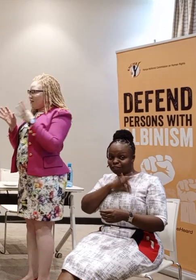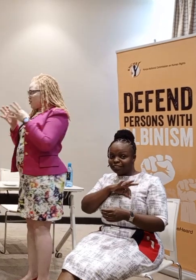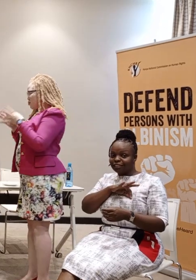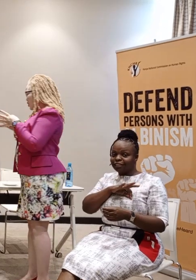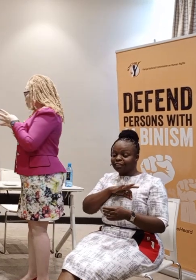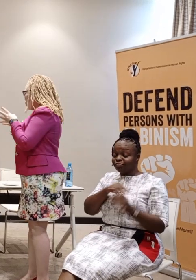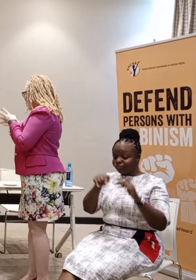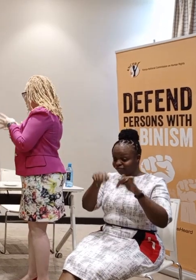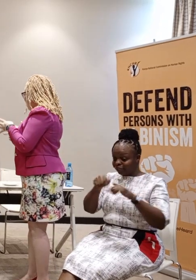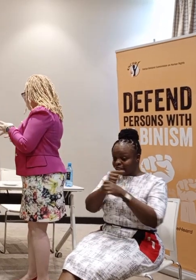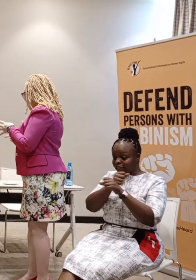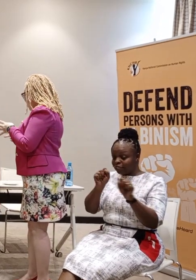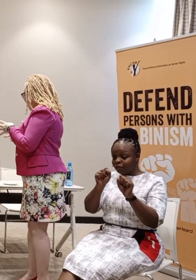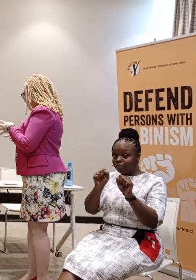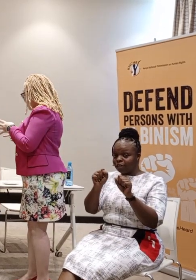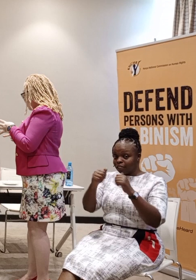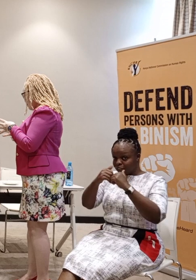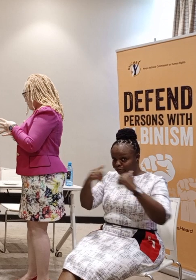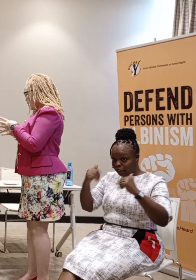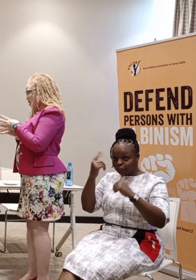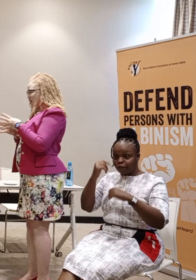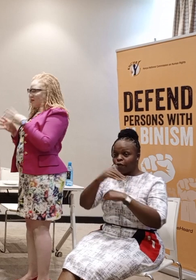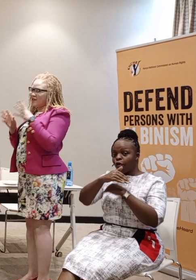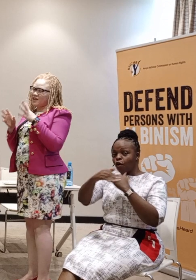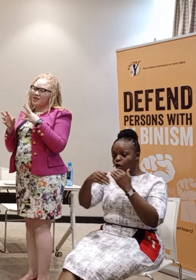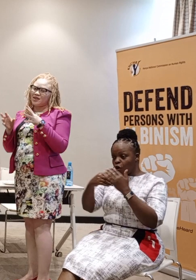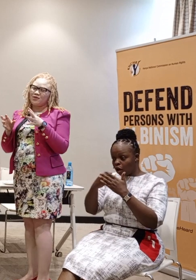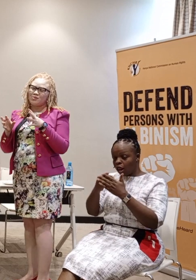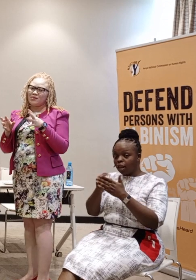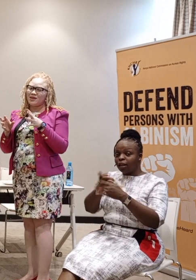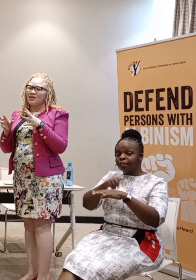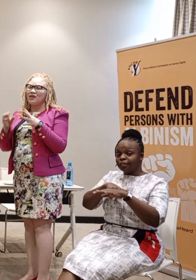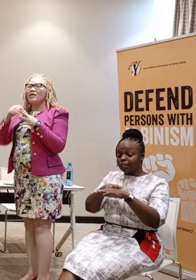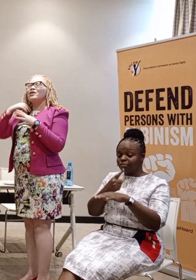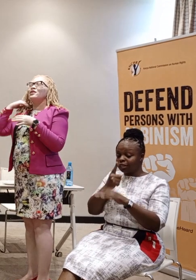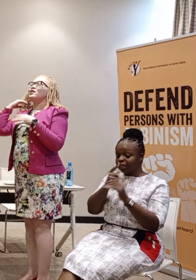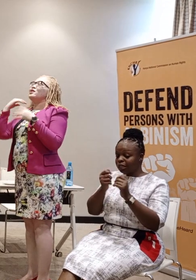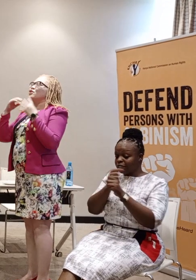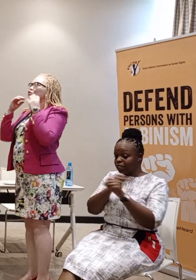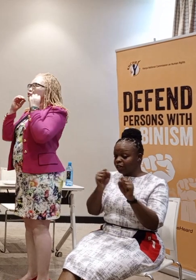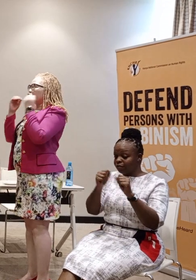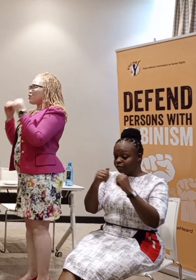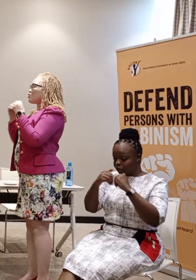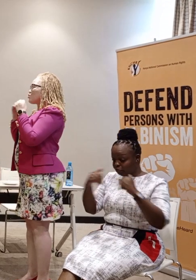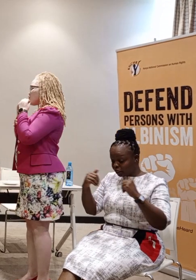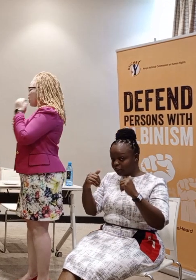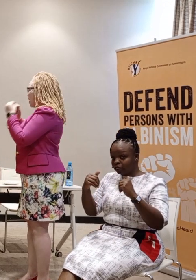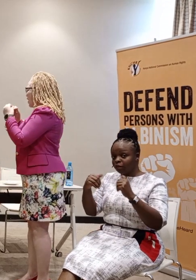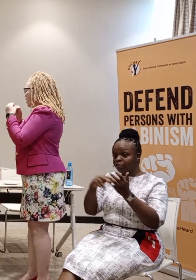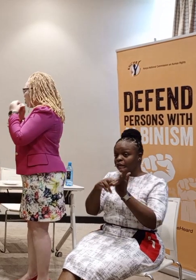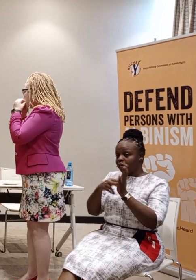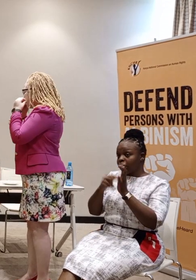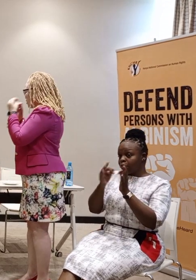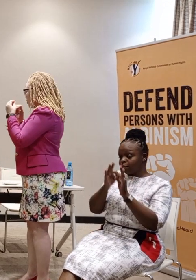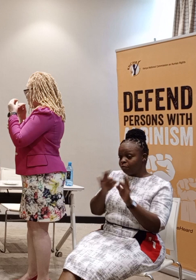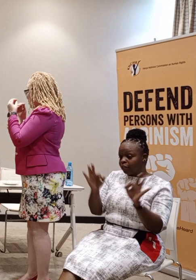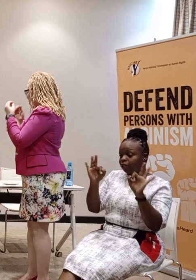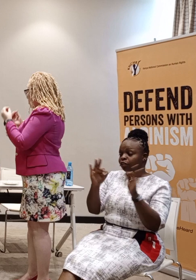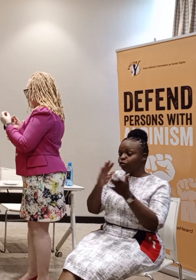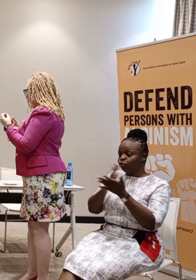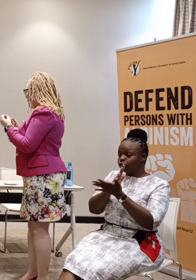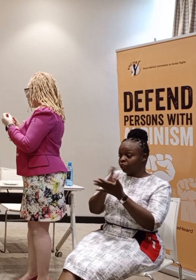a safe space for everybody. And when I say a safe space, you're free to share